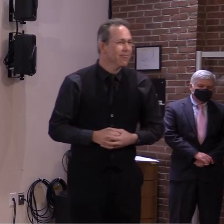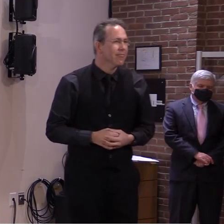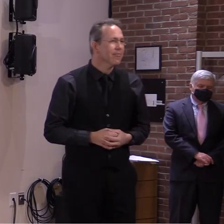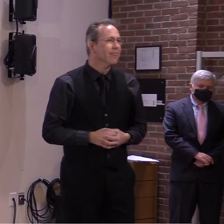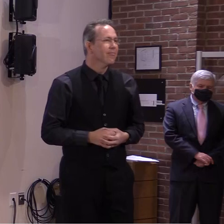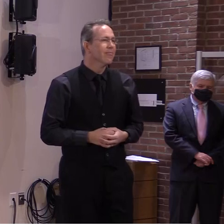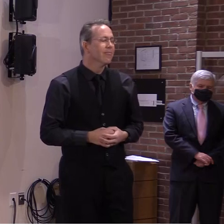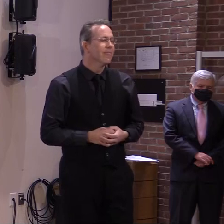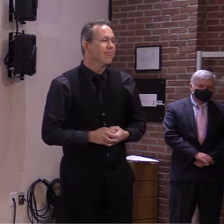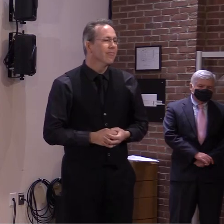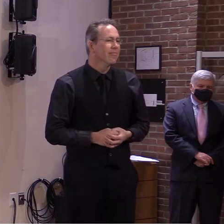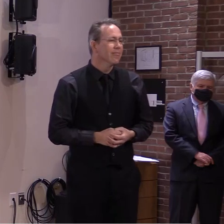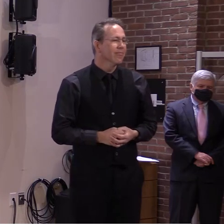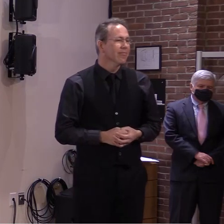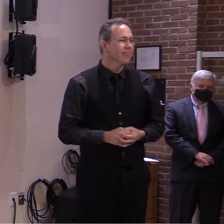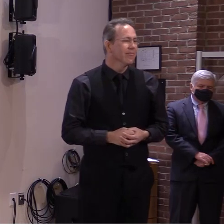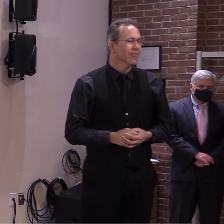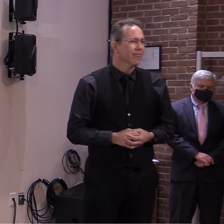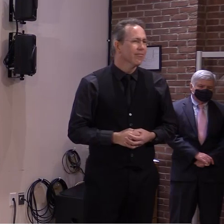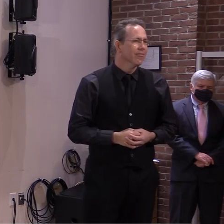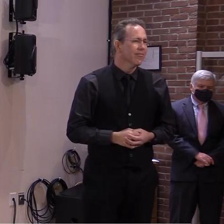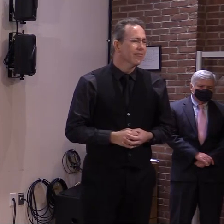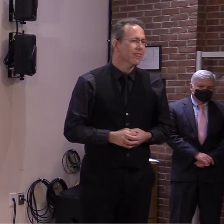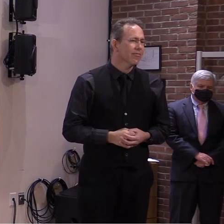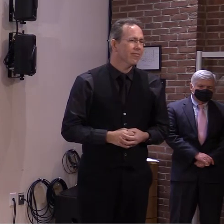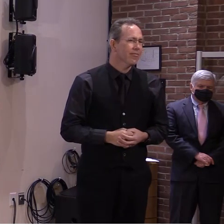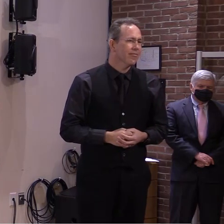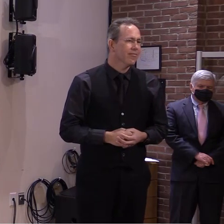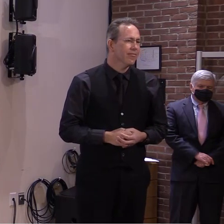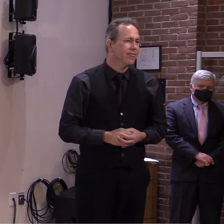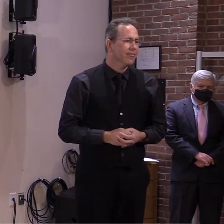Just start with a quick follow-up here.